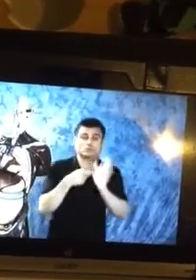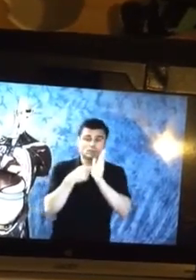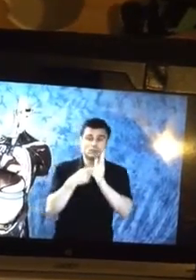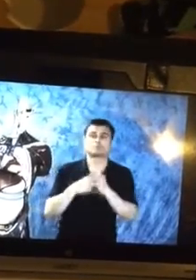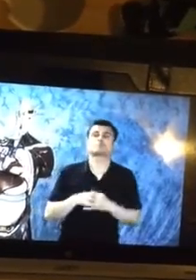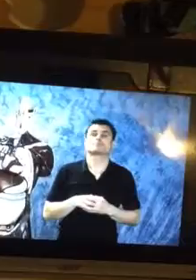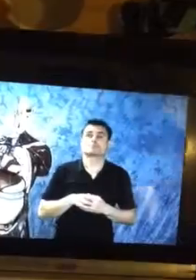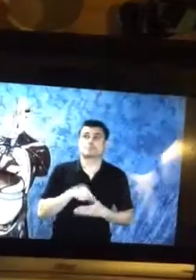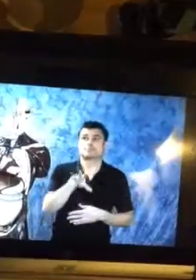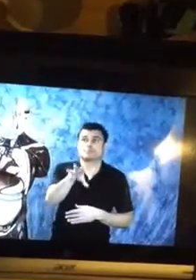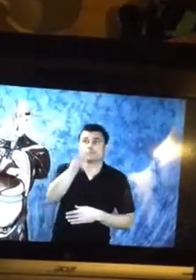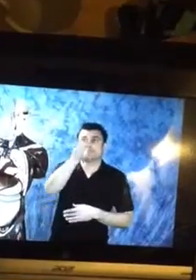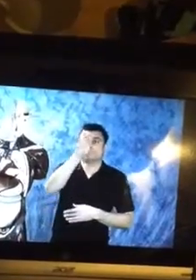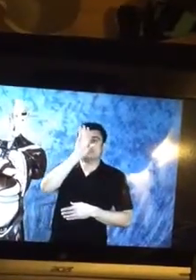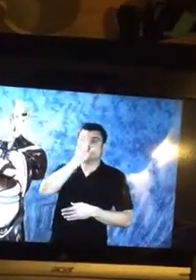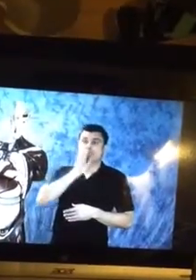So it can exchange. Let me show you.